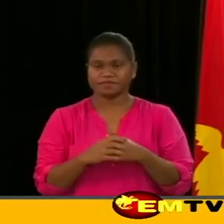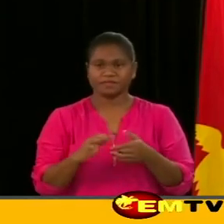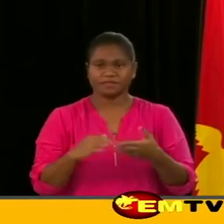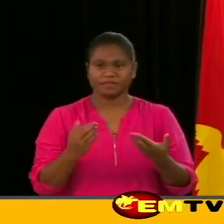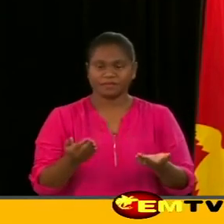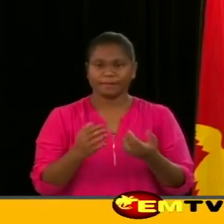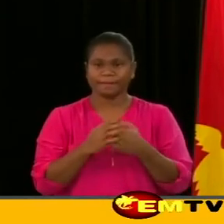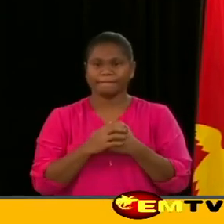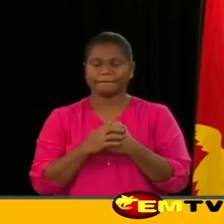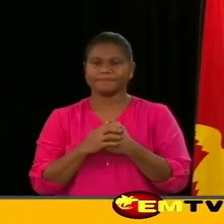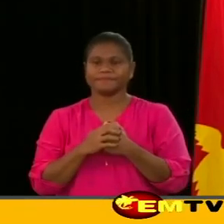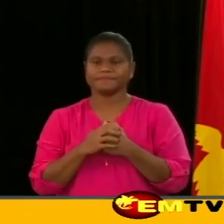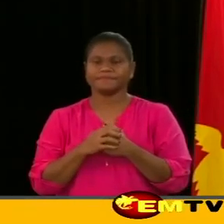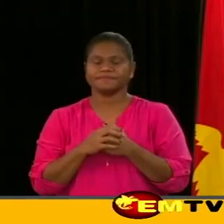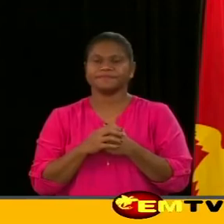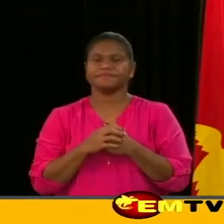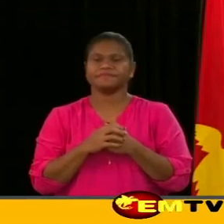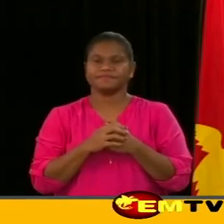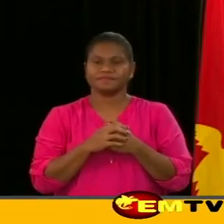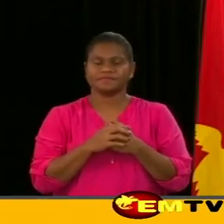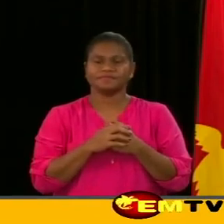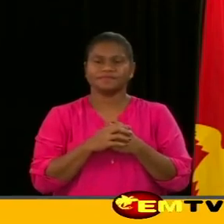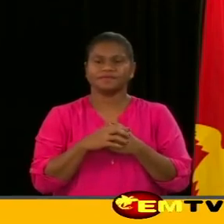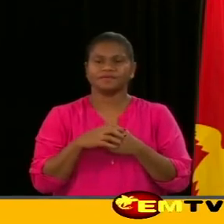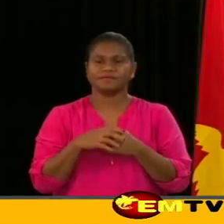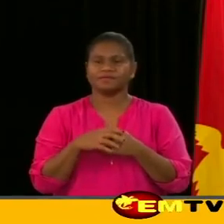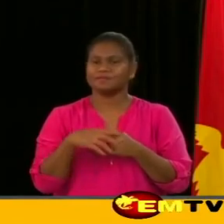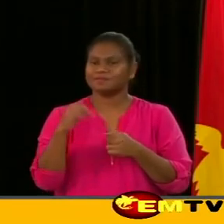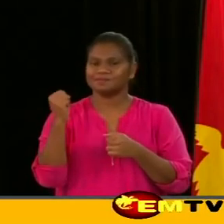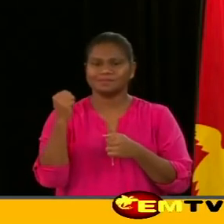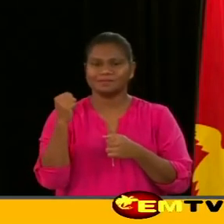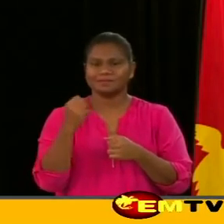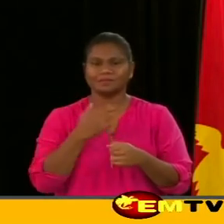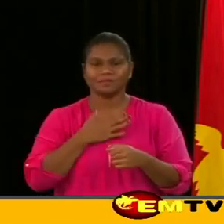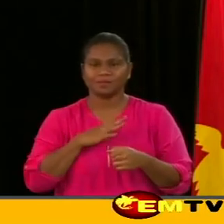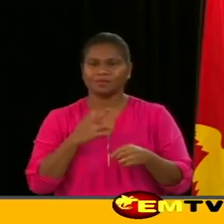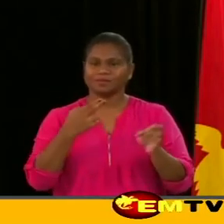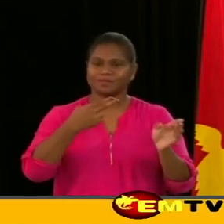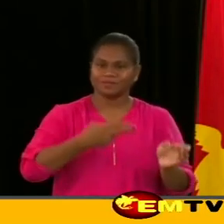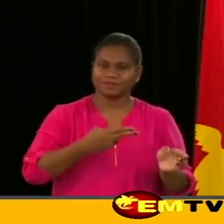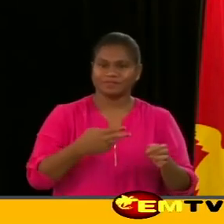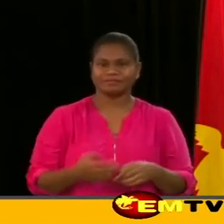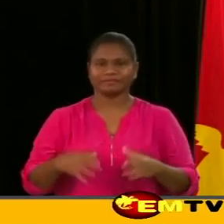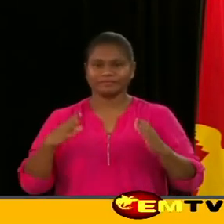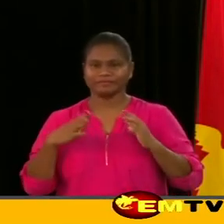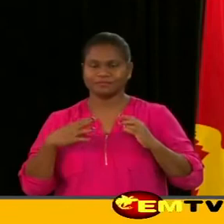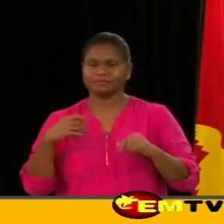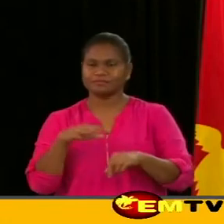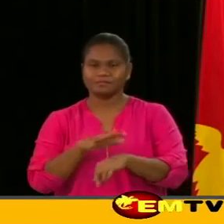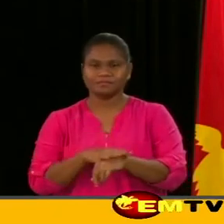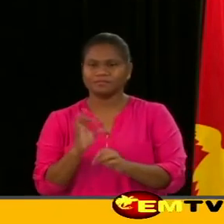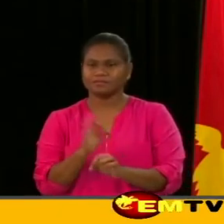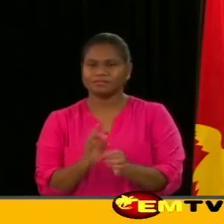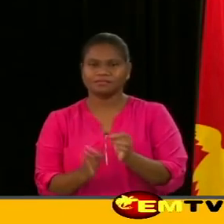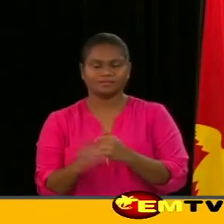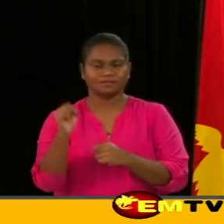vigilance is our greatest ally at this point in time. We cannot afford to be lax. We can't afford to be complacent. We